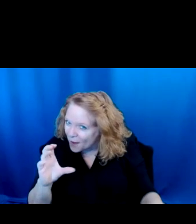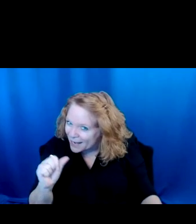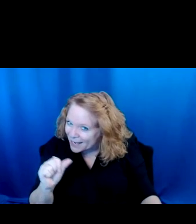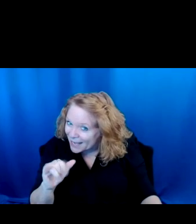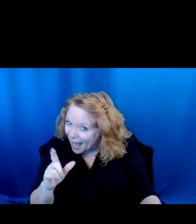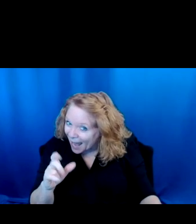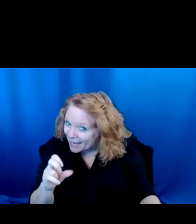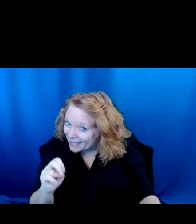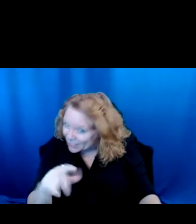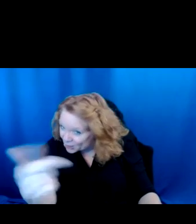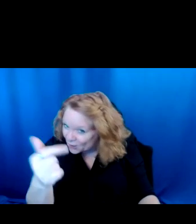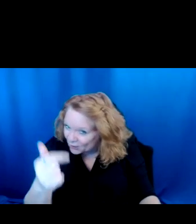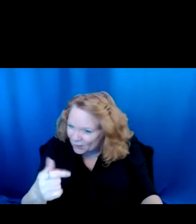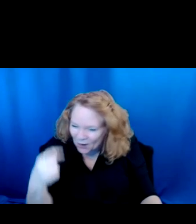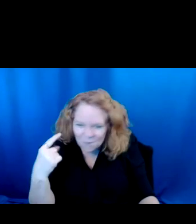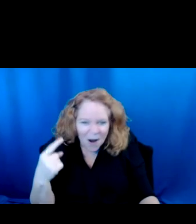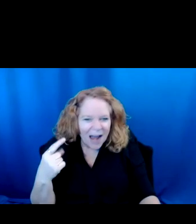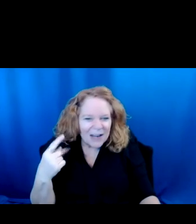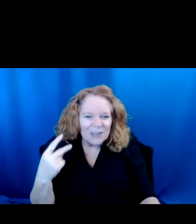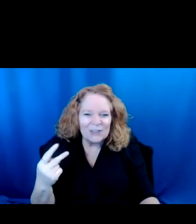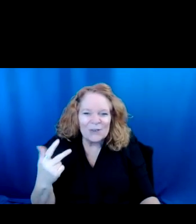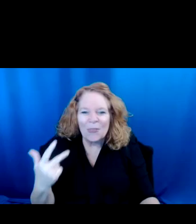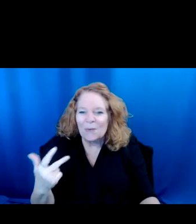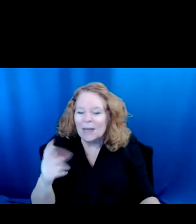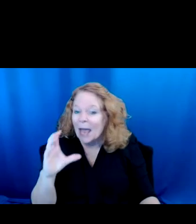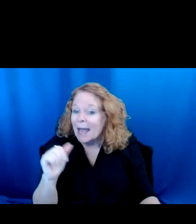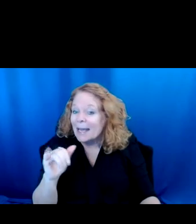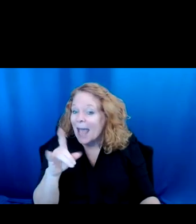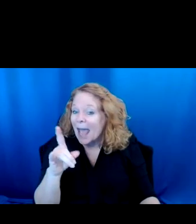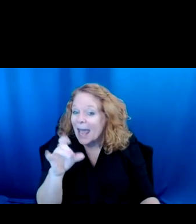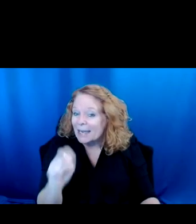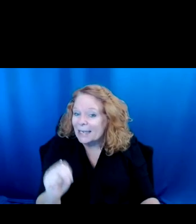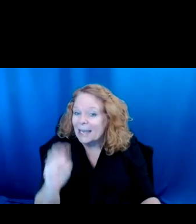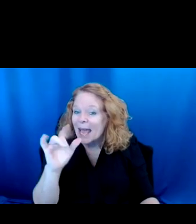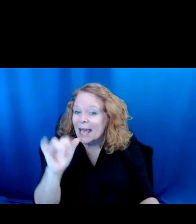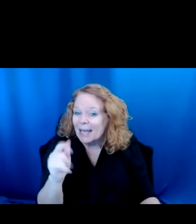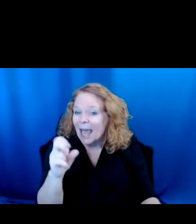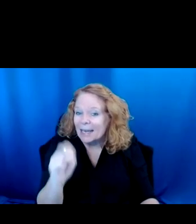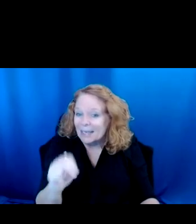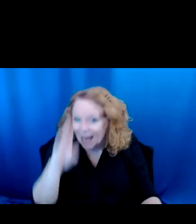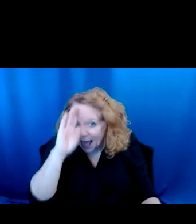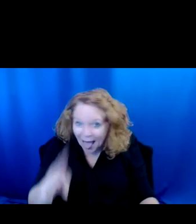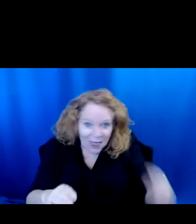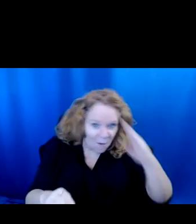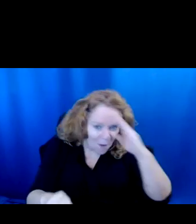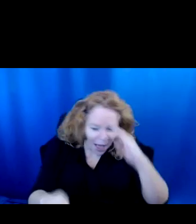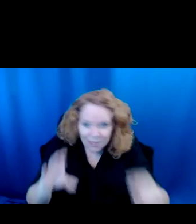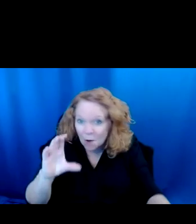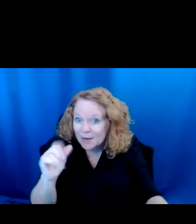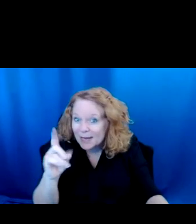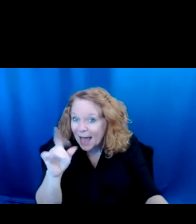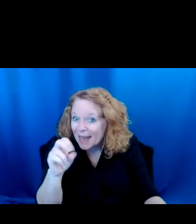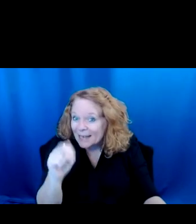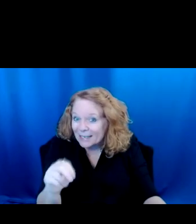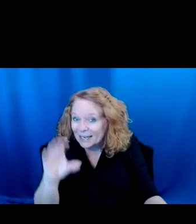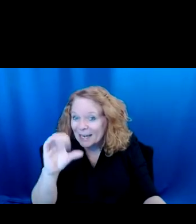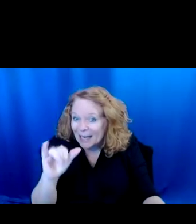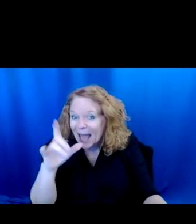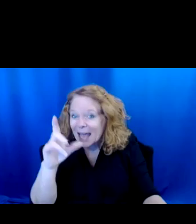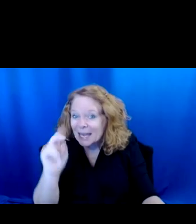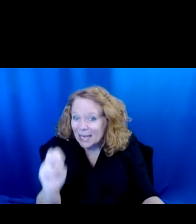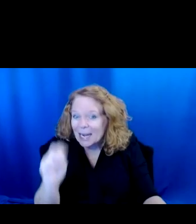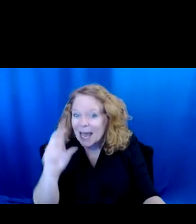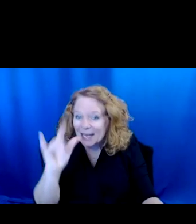turn. 1, 2, 3. A Caden, Caden, hello, hello, hello, Caden, Caden, Caden,